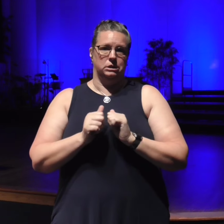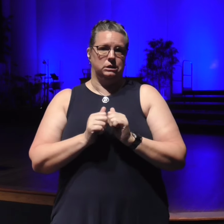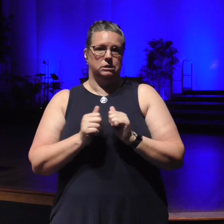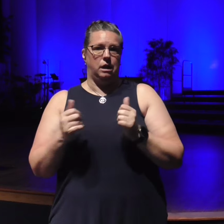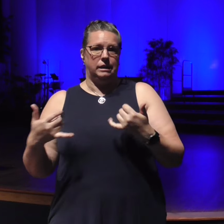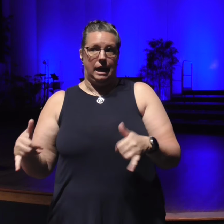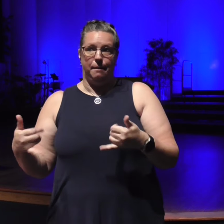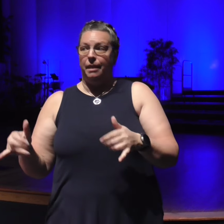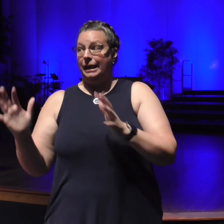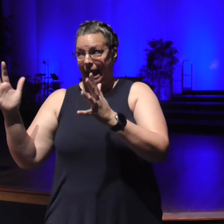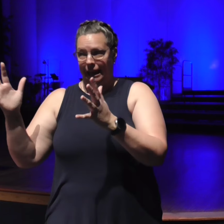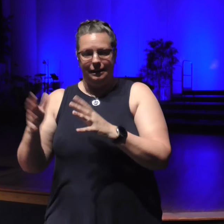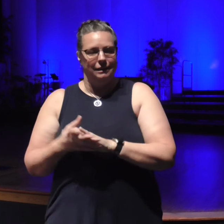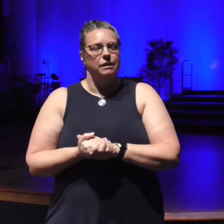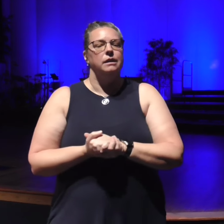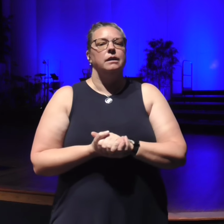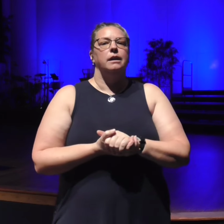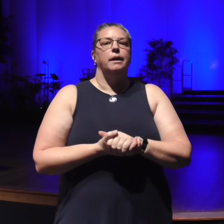play. Yay.